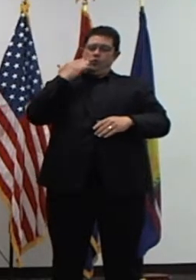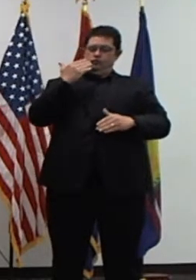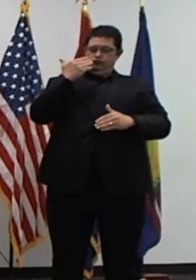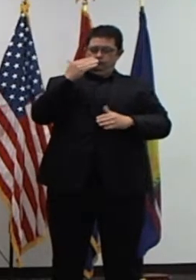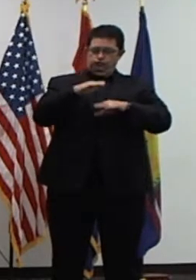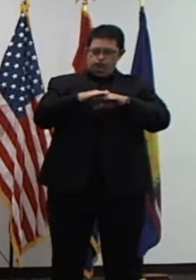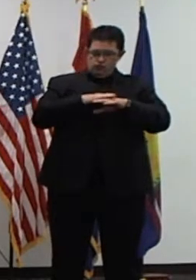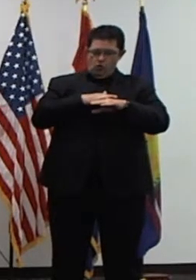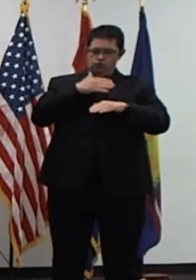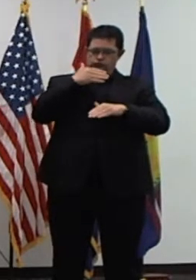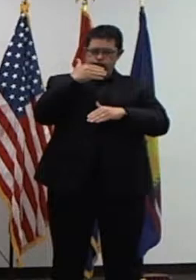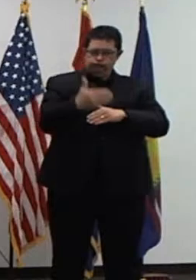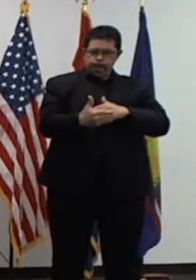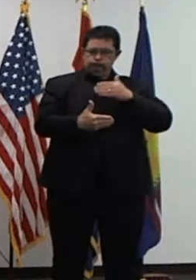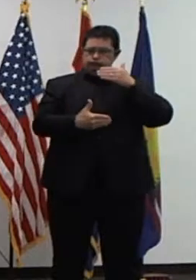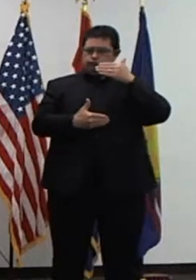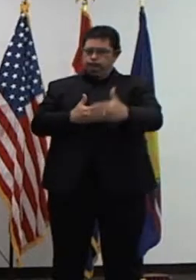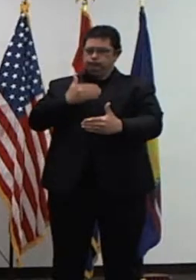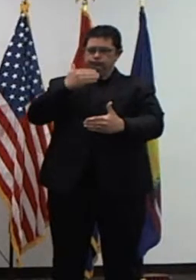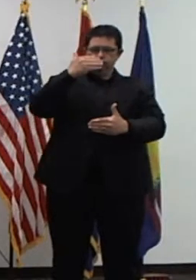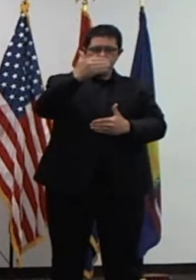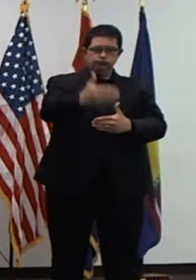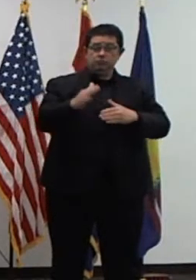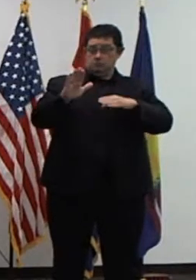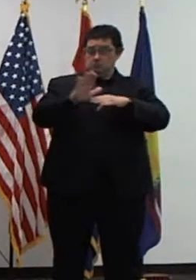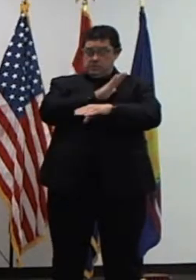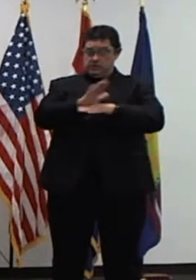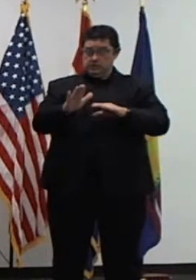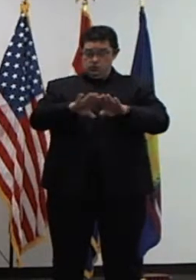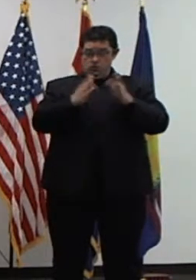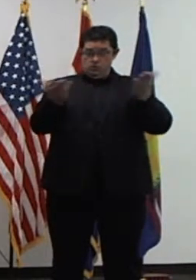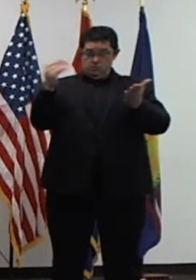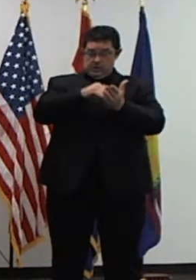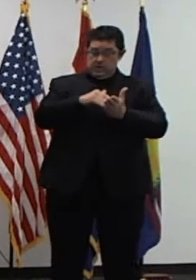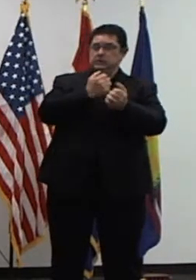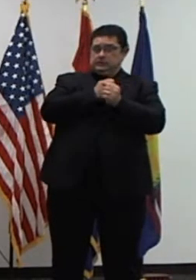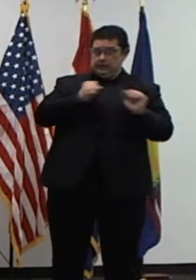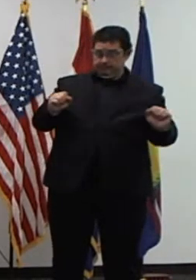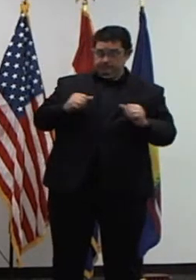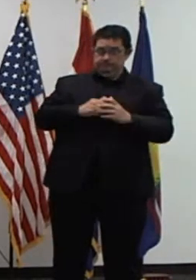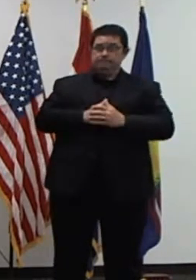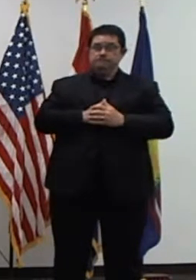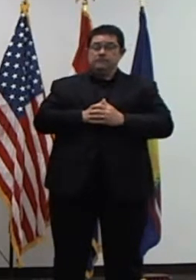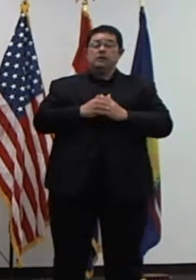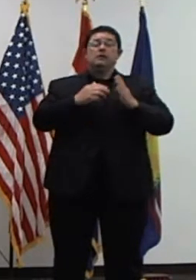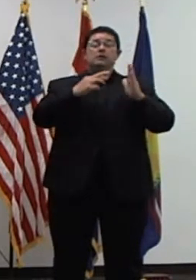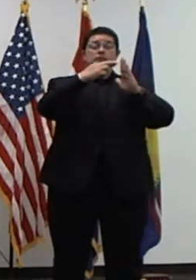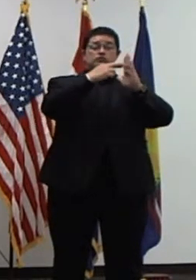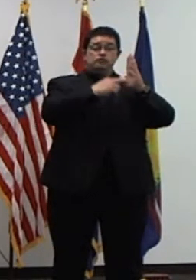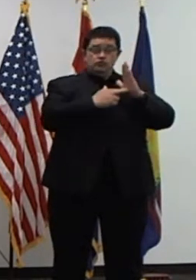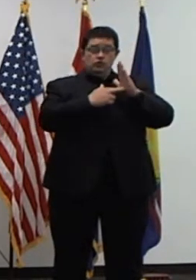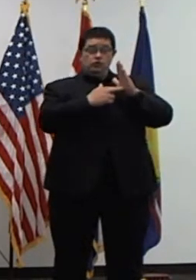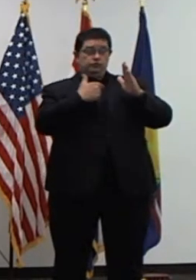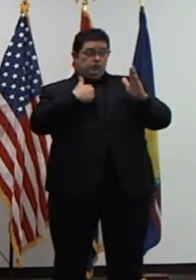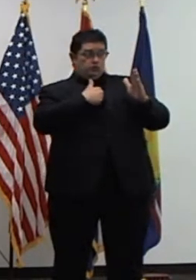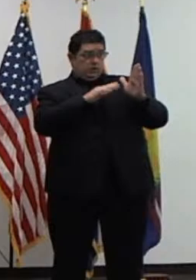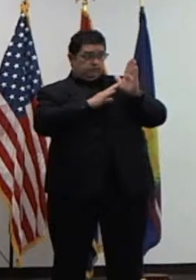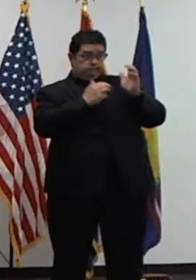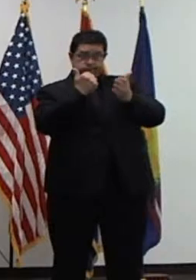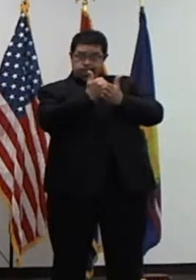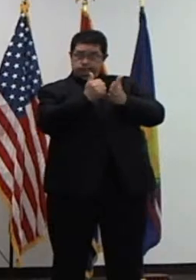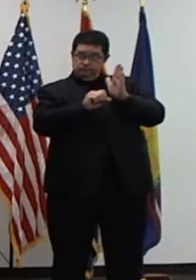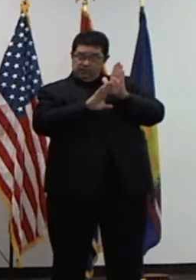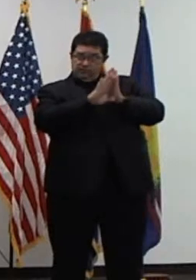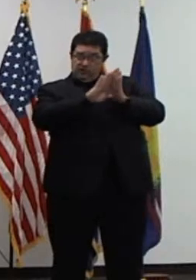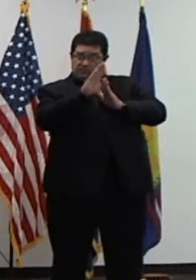open our businesses safely, with guidelines that have been developed with our Department of Public Health, along with our business leaders